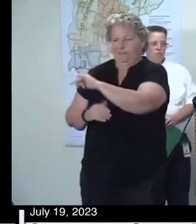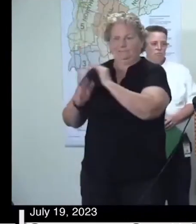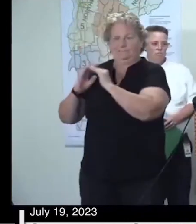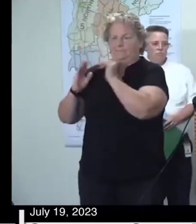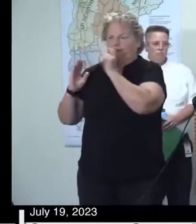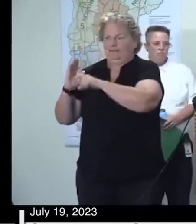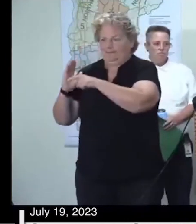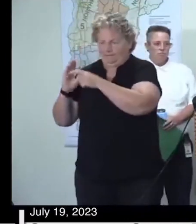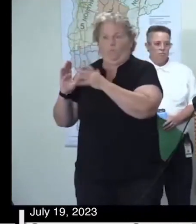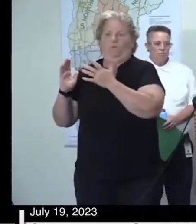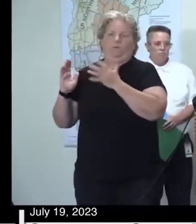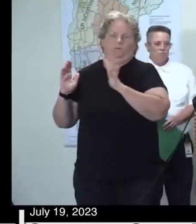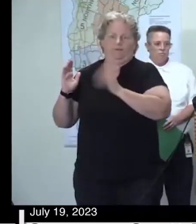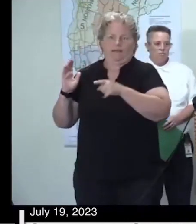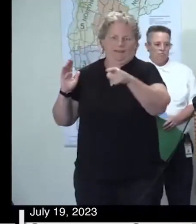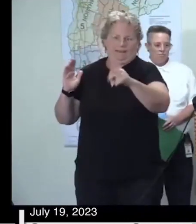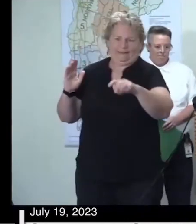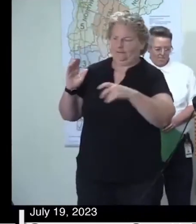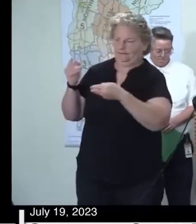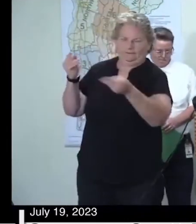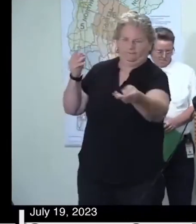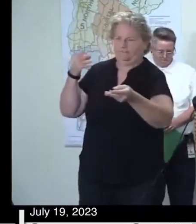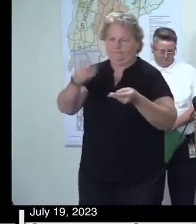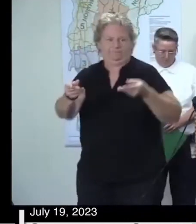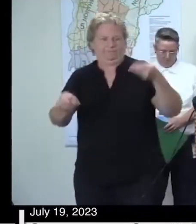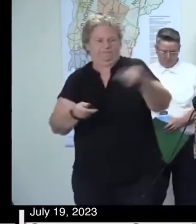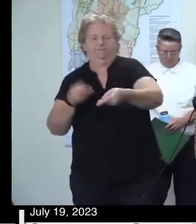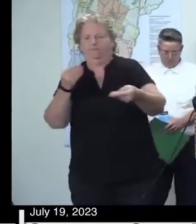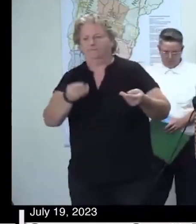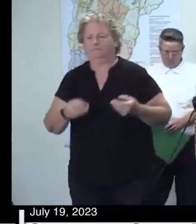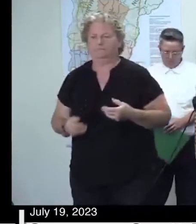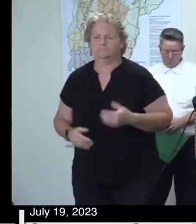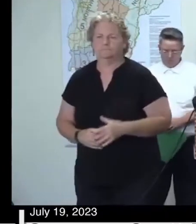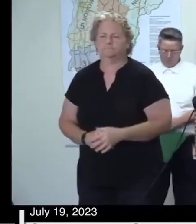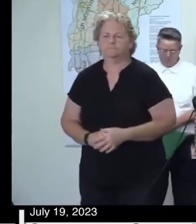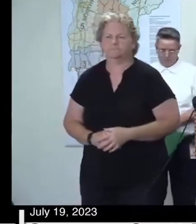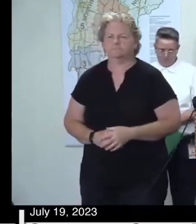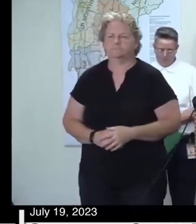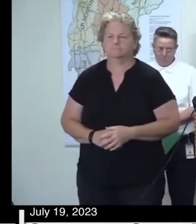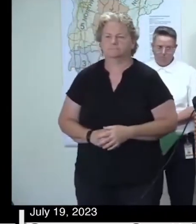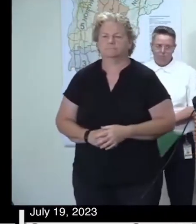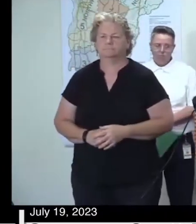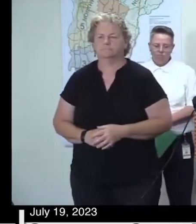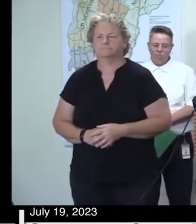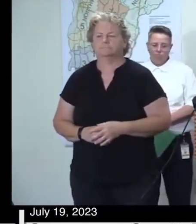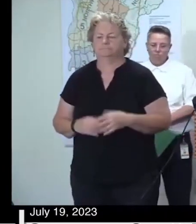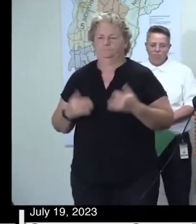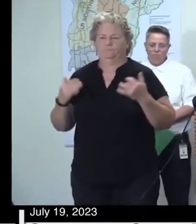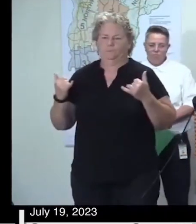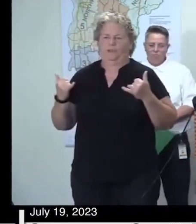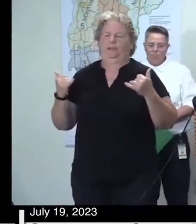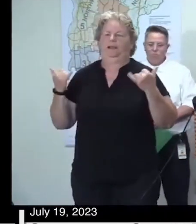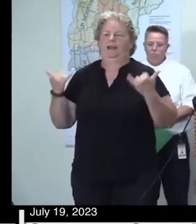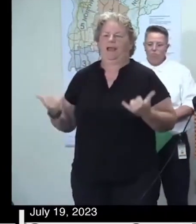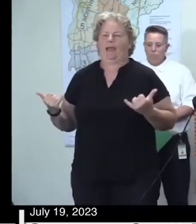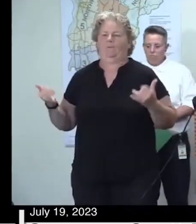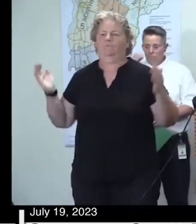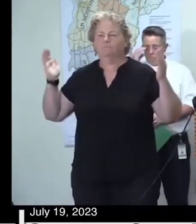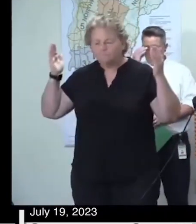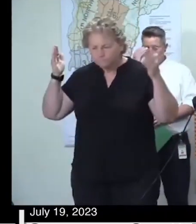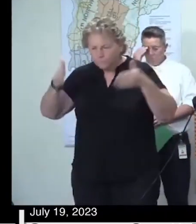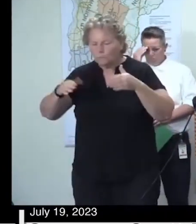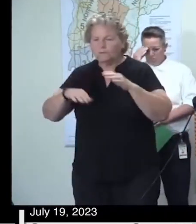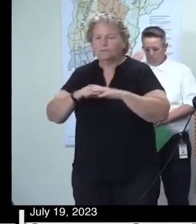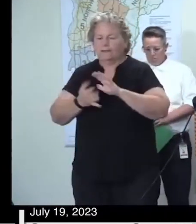Clean and dry is the rallying cry of the day. Get the wet carpet, sheetrock, and such out to the curb or within